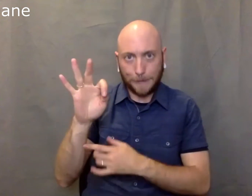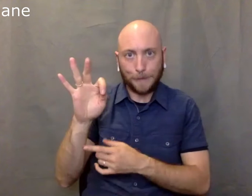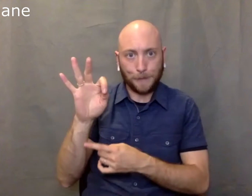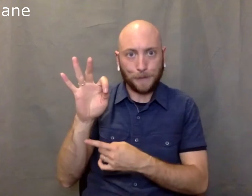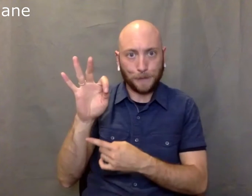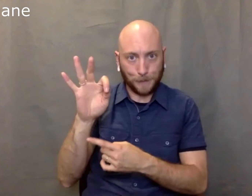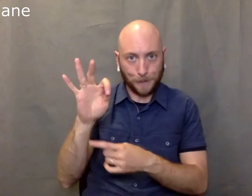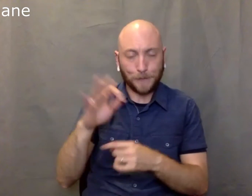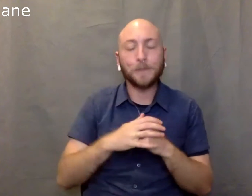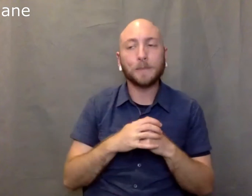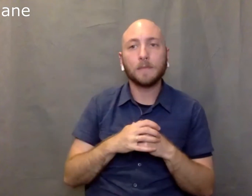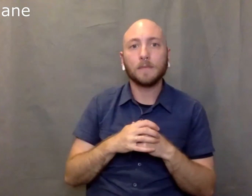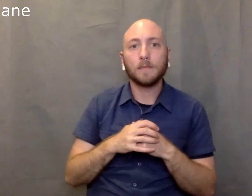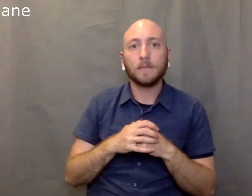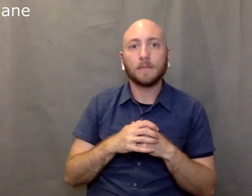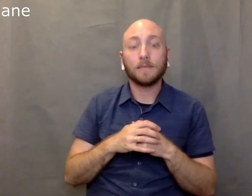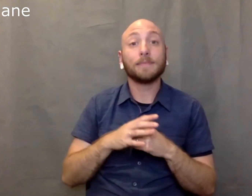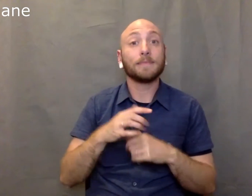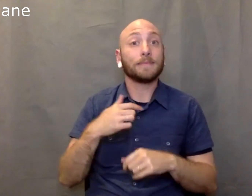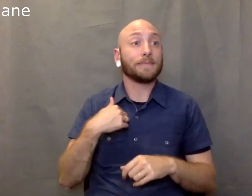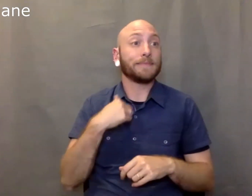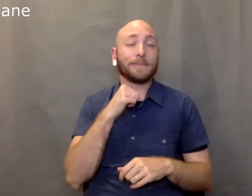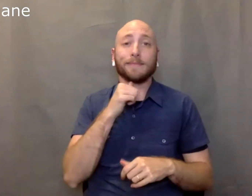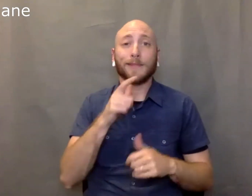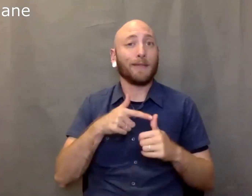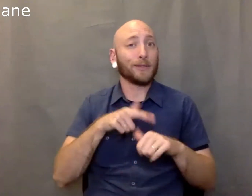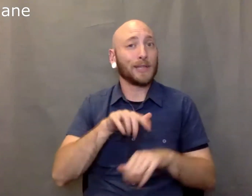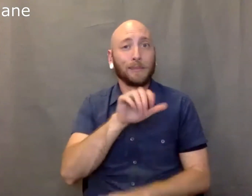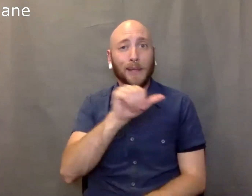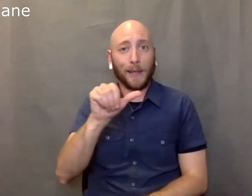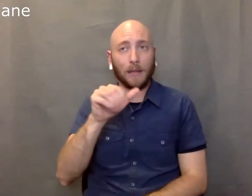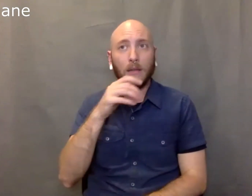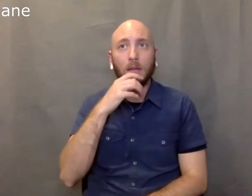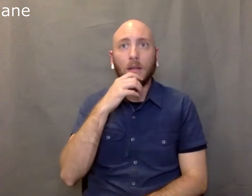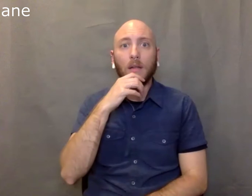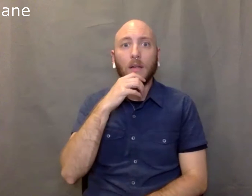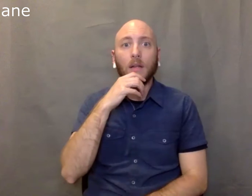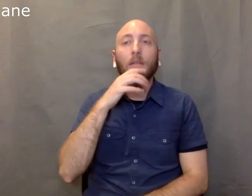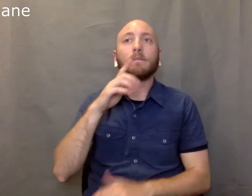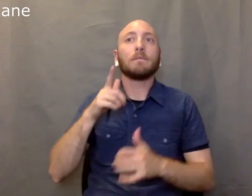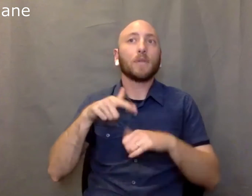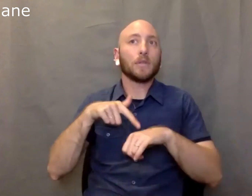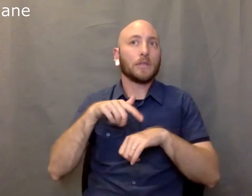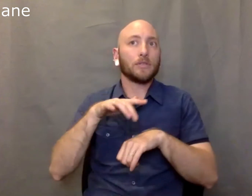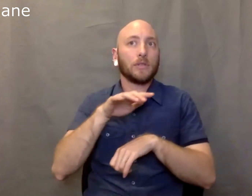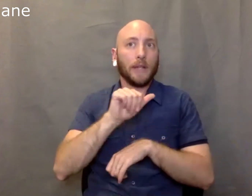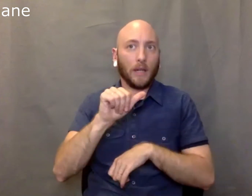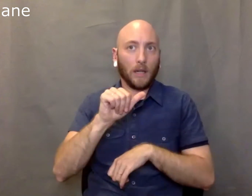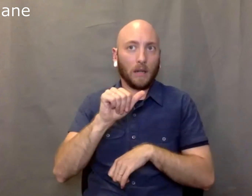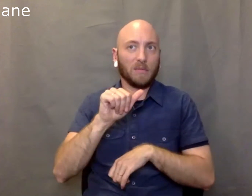And it's not my first time around. I first came around right after rehab. So I got out of rehab when I was 17. I was in